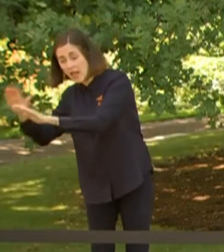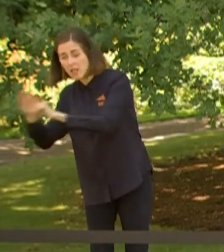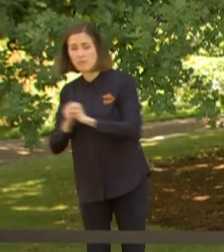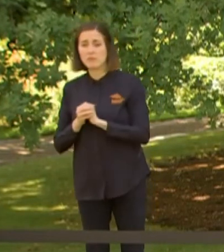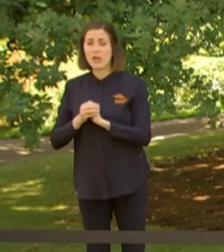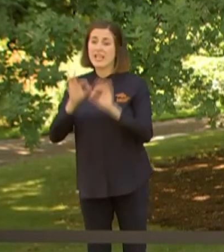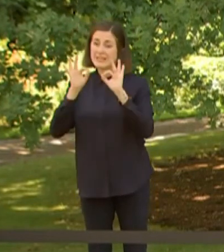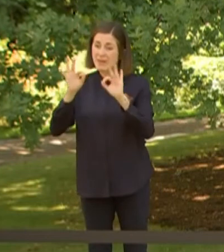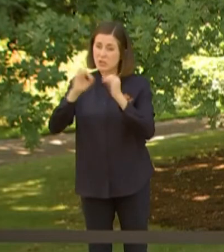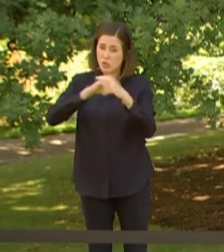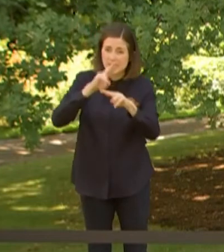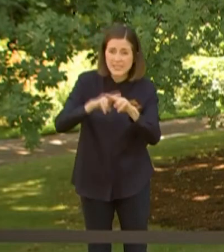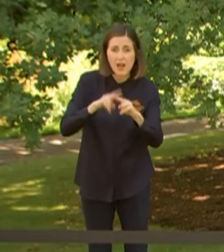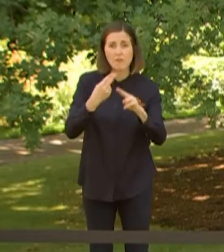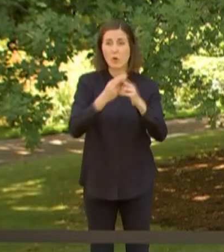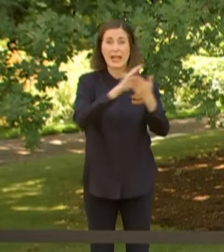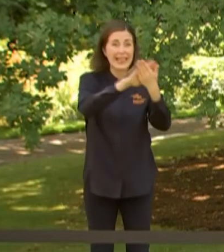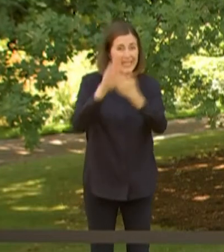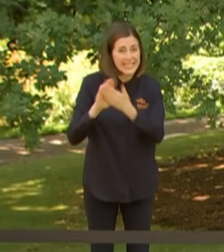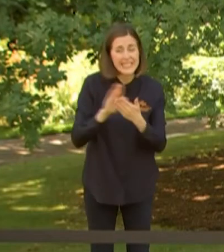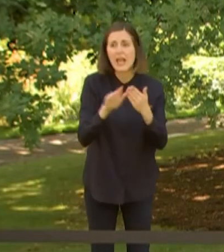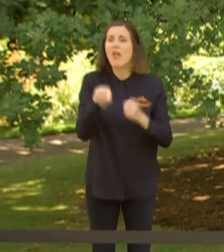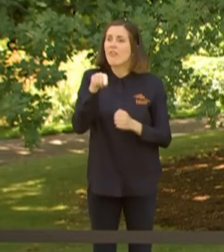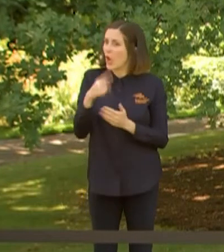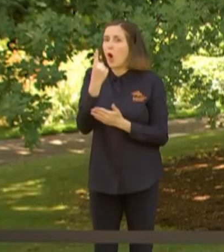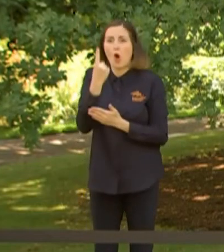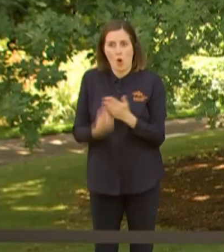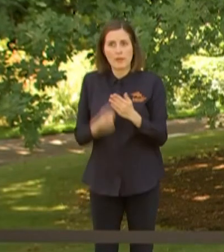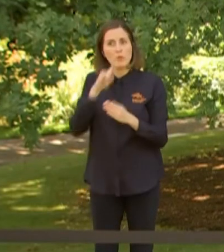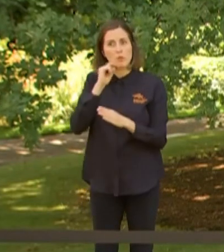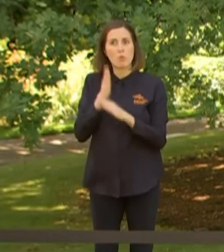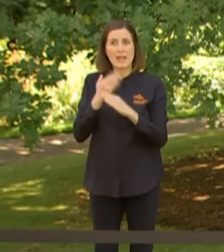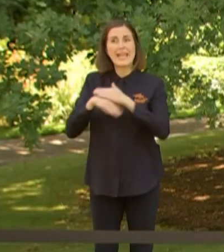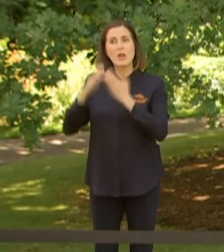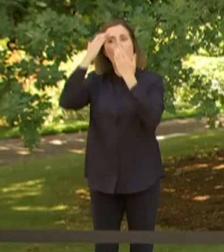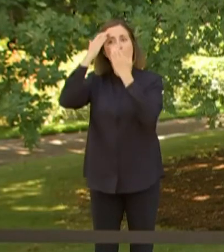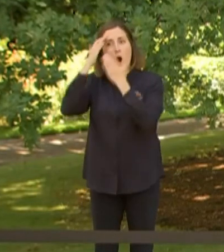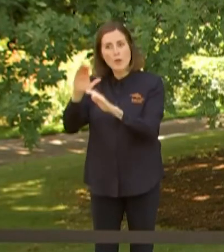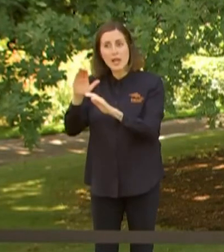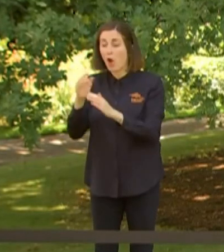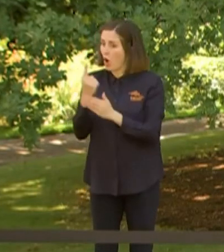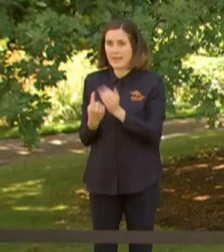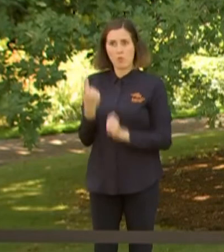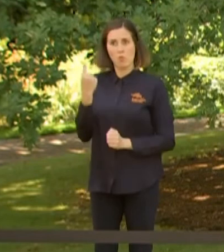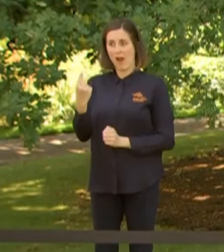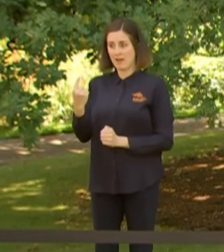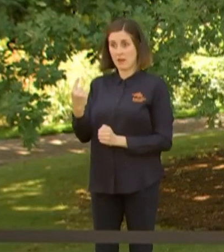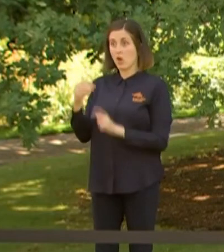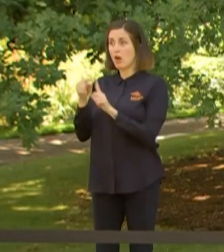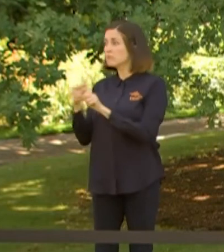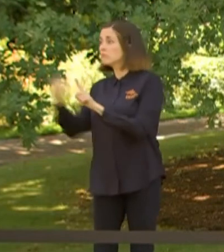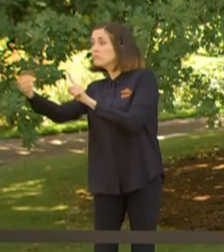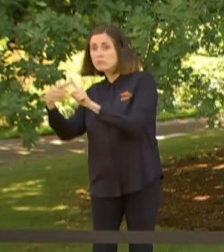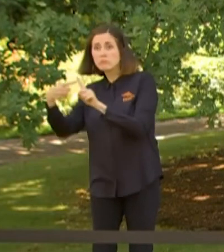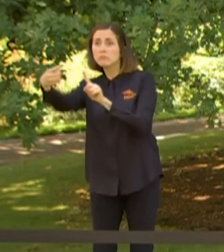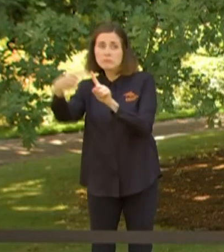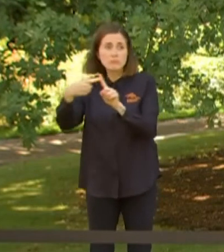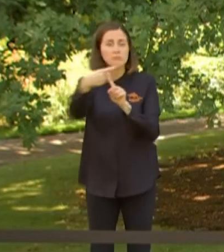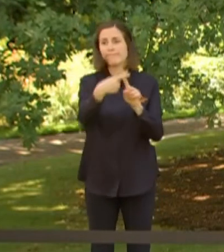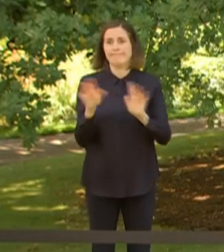whether it's the RSOs, Victoria Police, these are exclusive staff who work at one site only and only in those